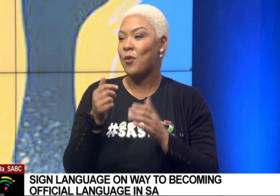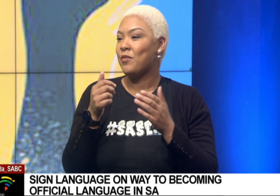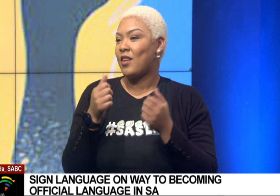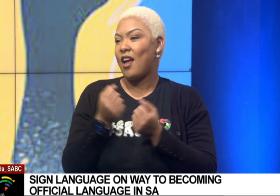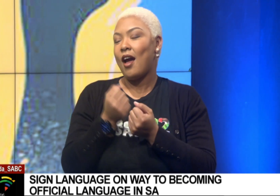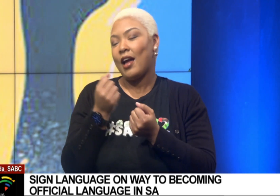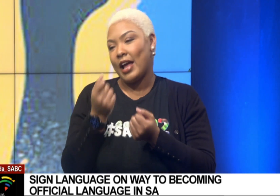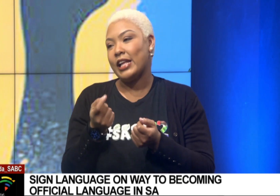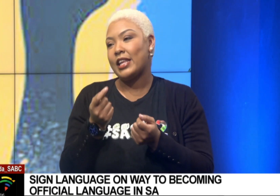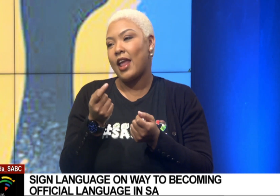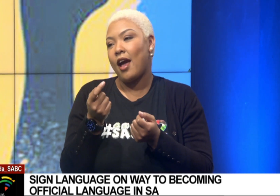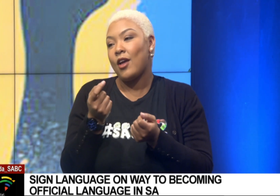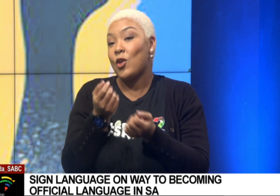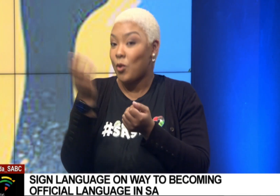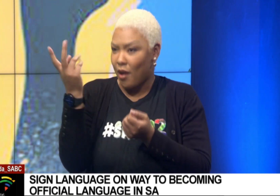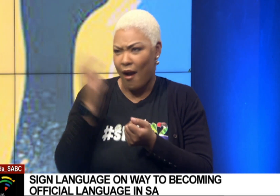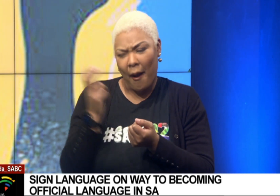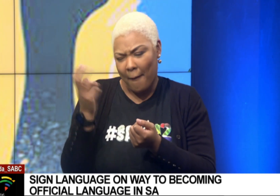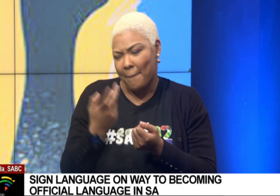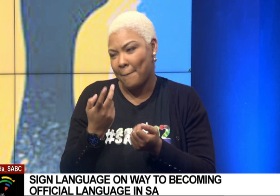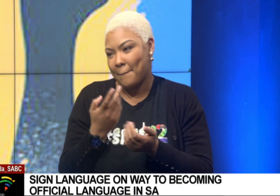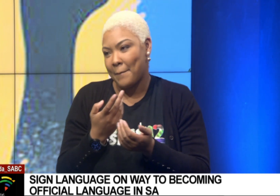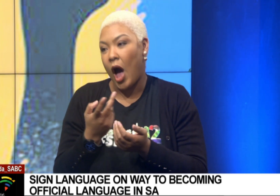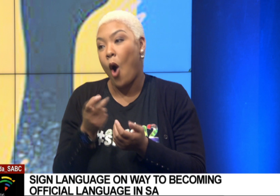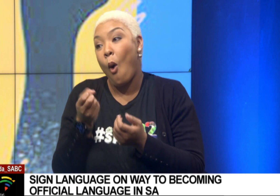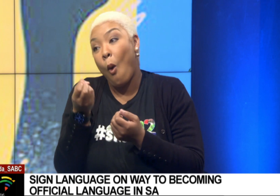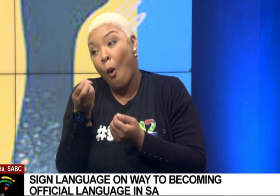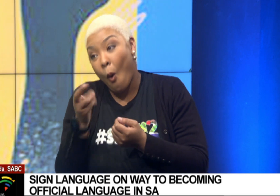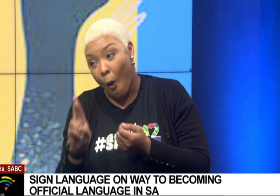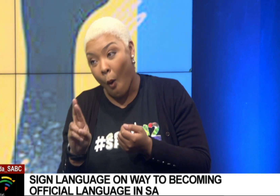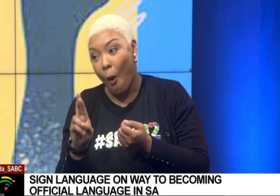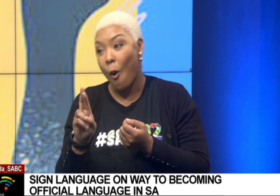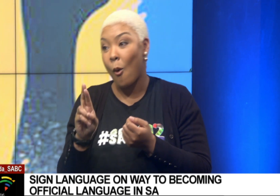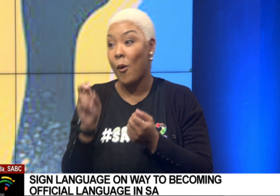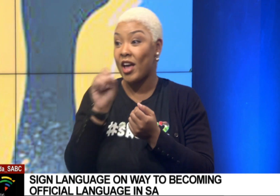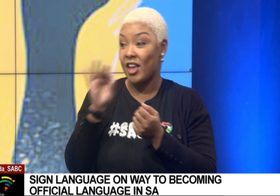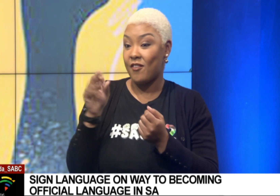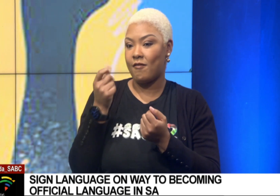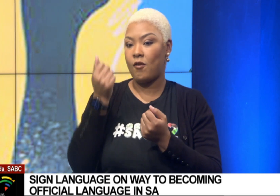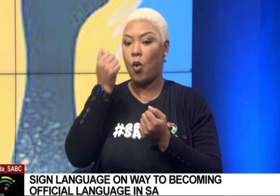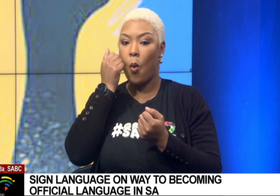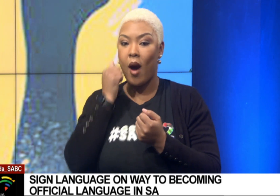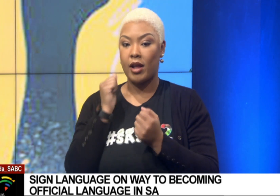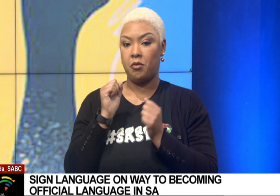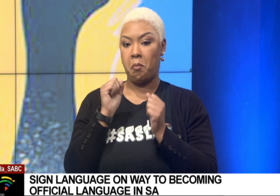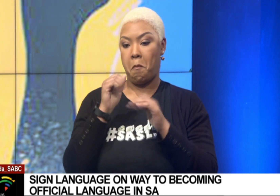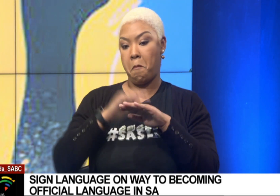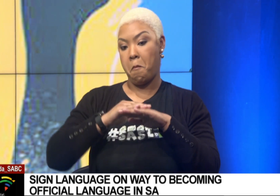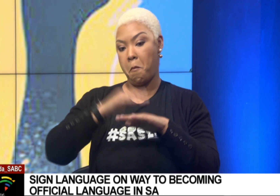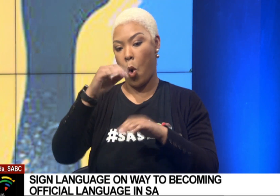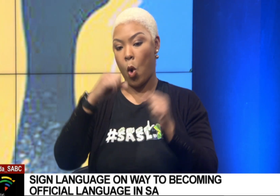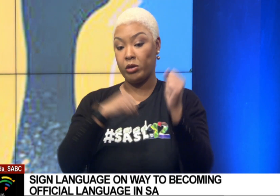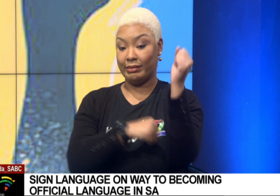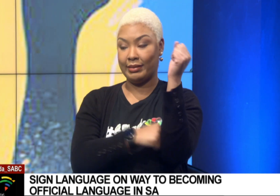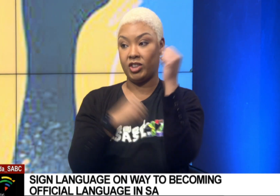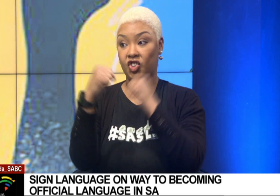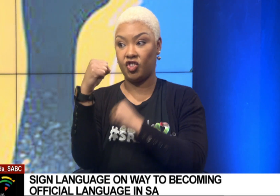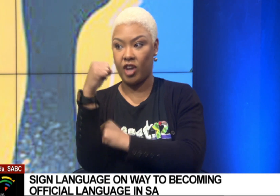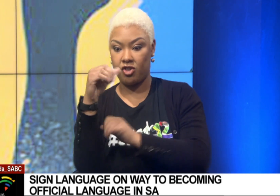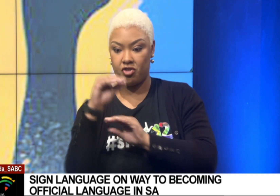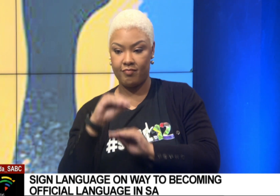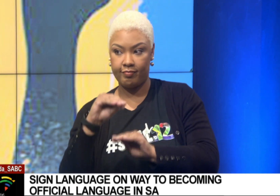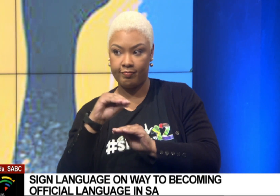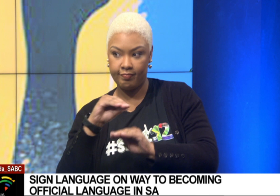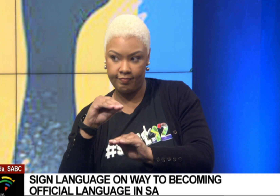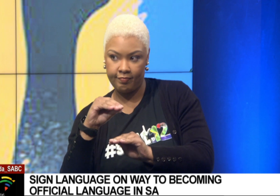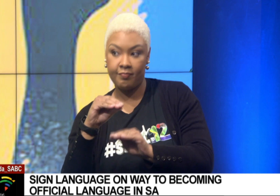and then you can come to the DeafSA offices, or then perhaps maybe you want